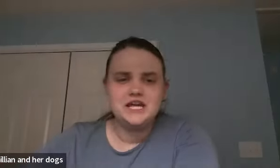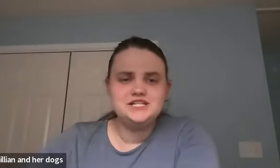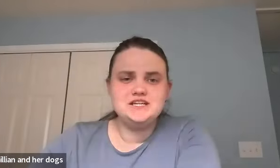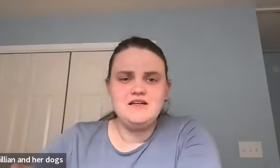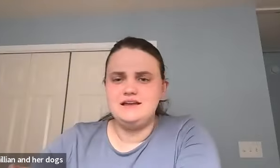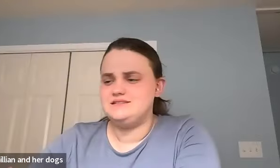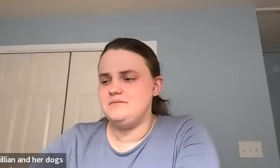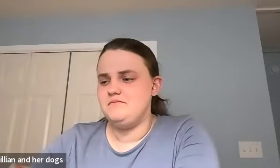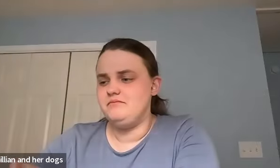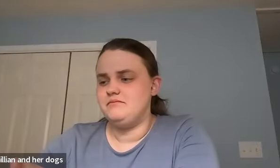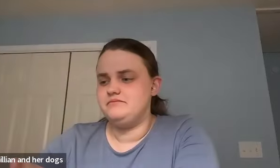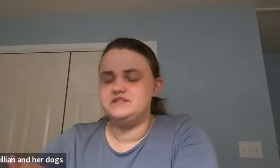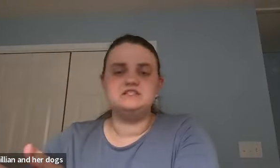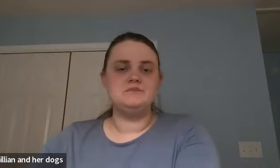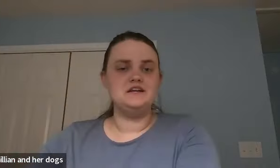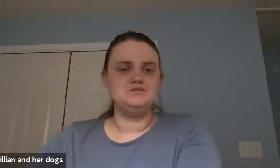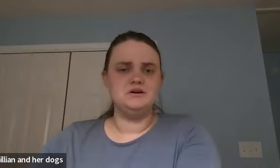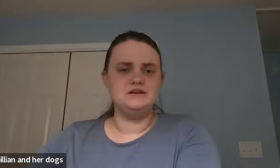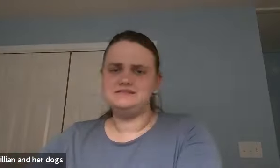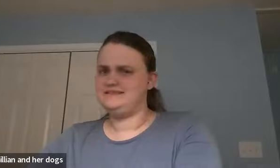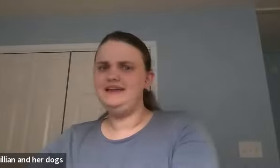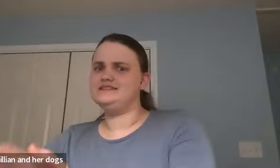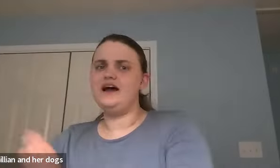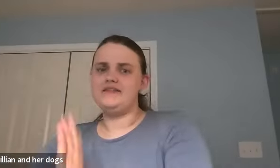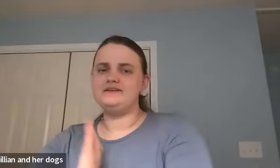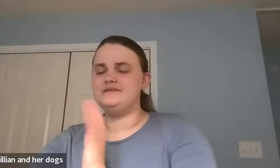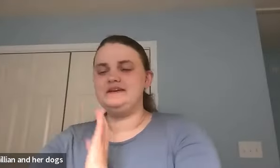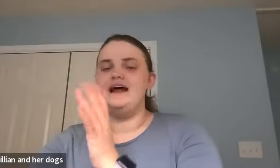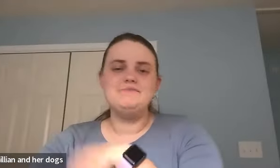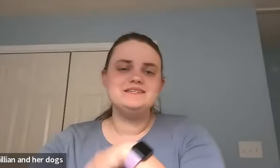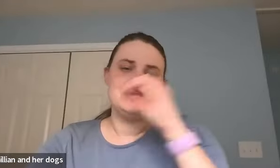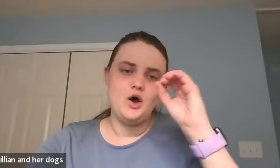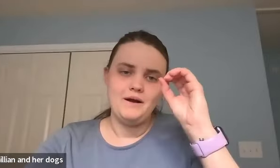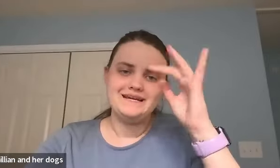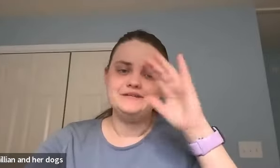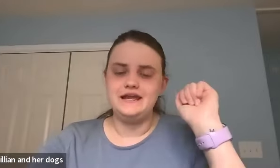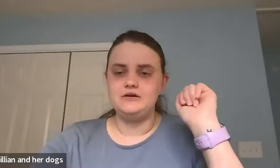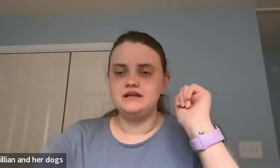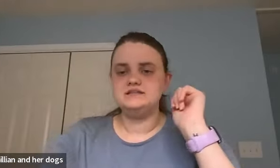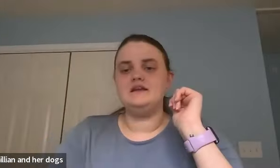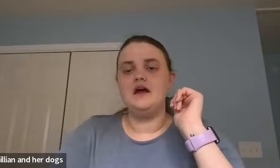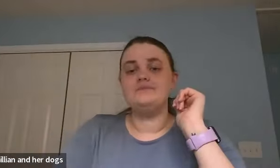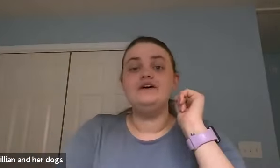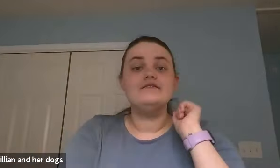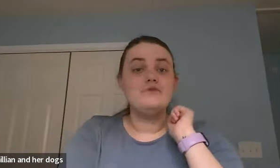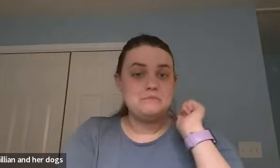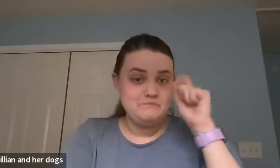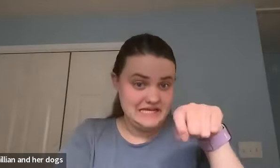change it to like to Spanish word. And I was like, that must not be it. I missed the O. I typed an A on accident. For